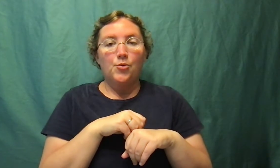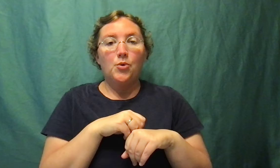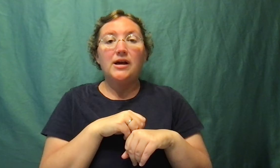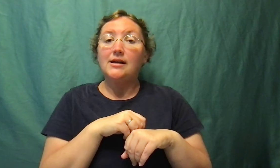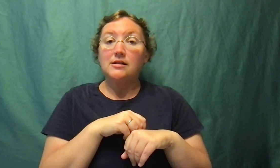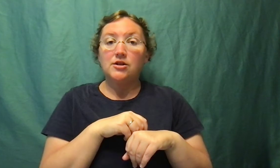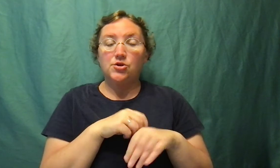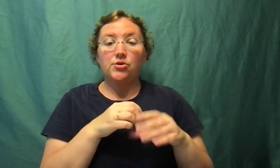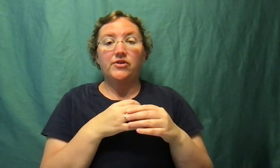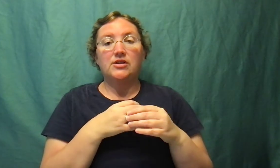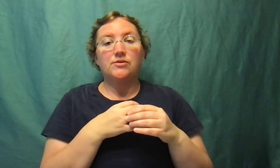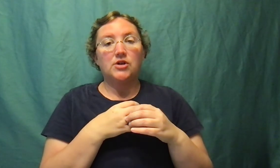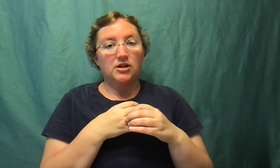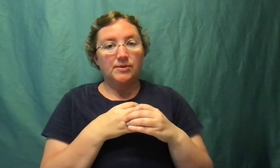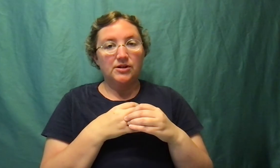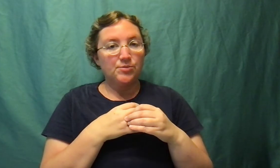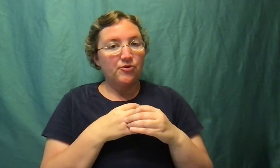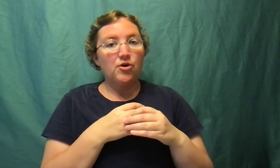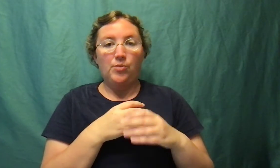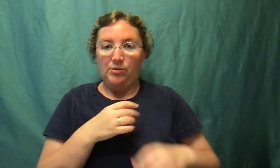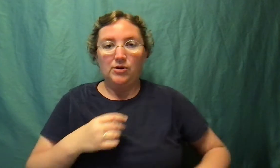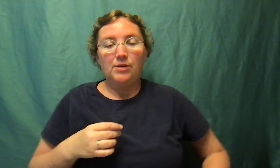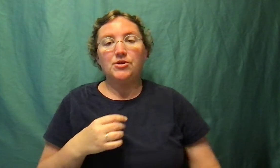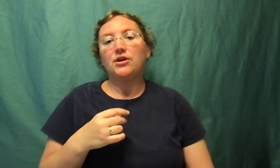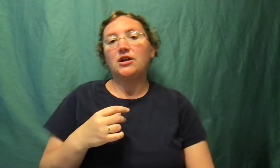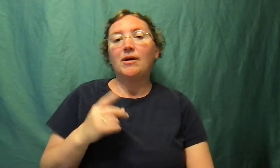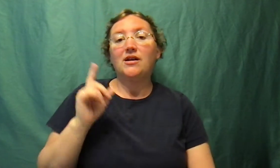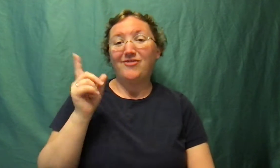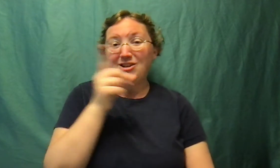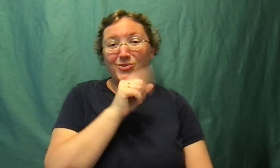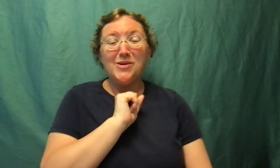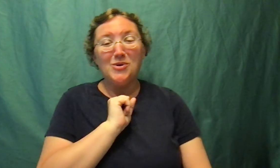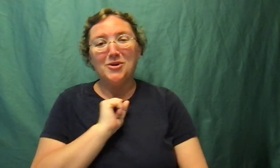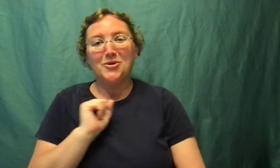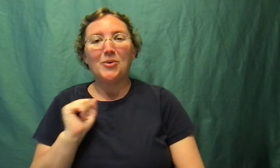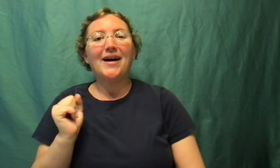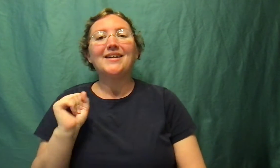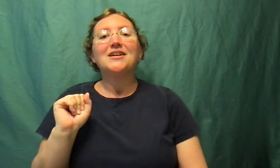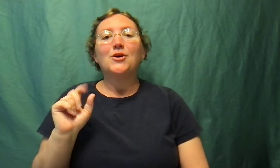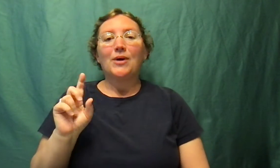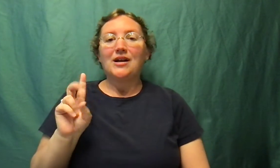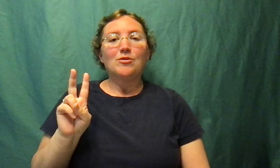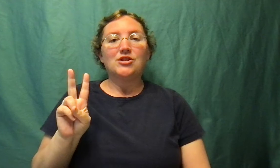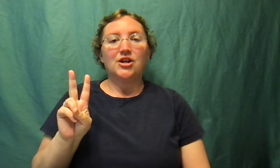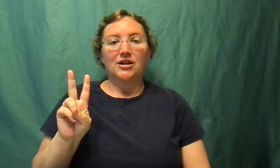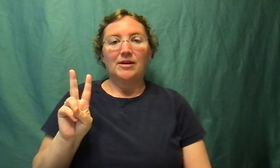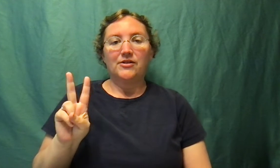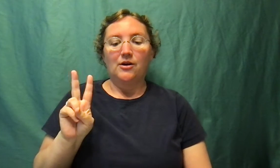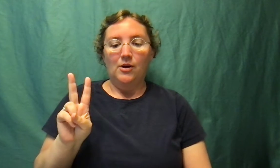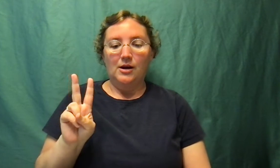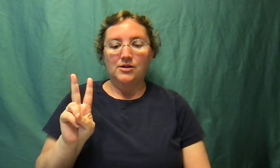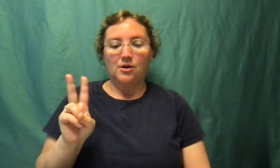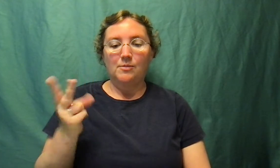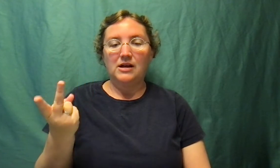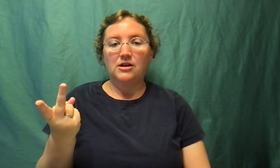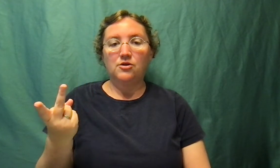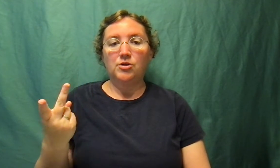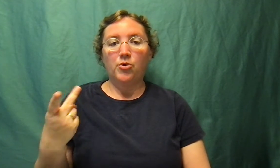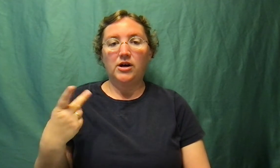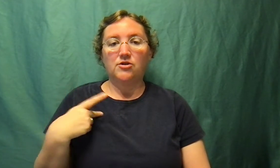We as in the two of us. We've talked about this before. We will keep talking about it and eventually we'll learn why. Right now we're just talking about it though. So me and you point at yourself